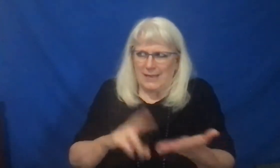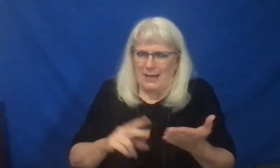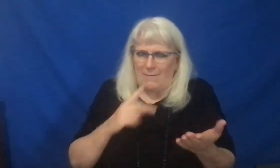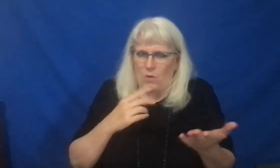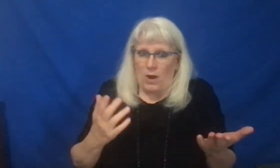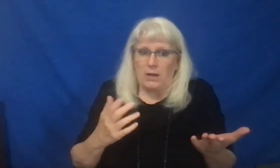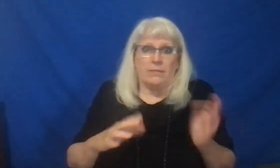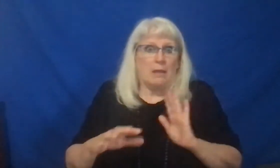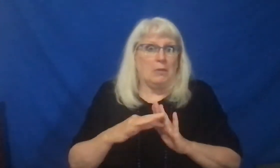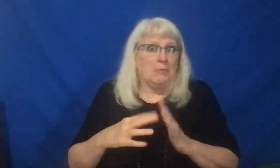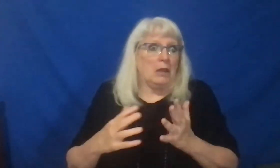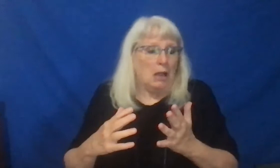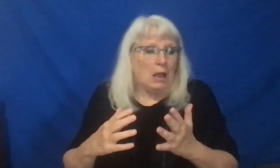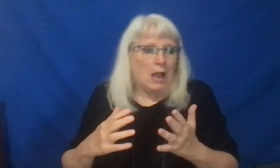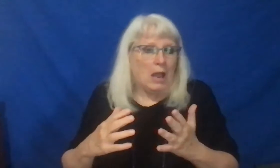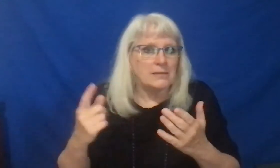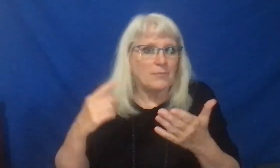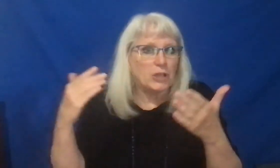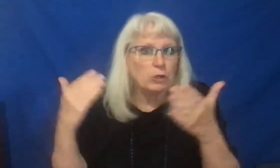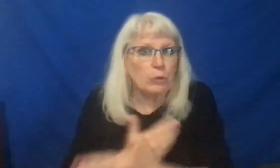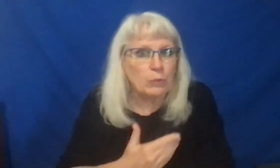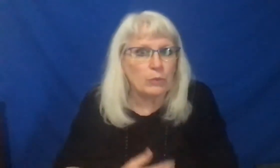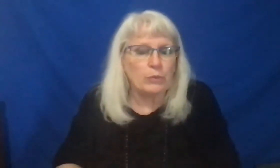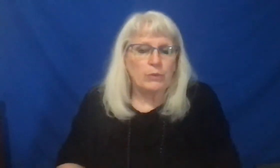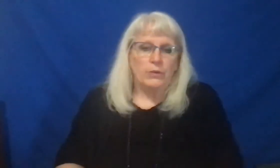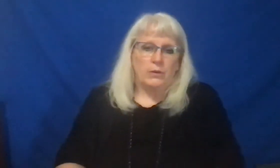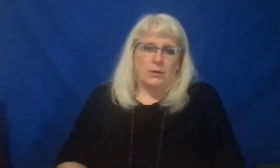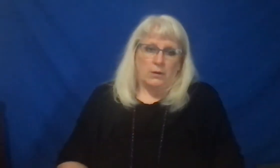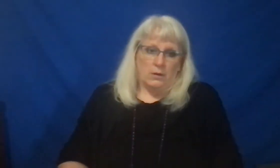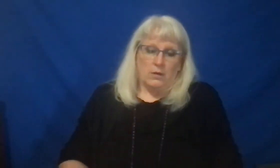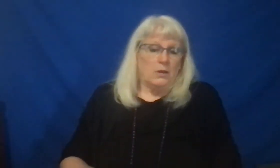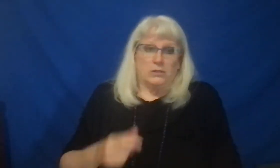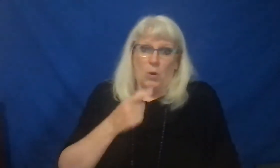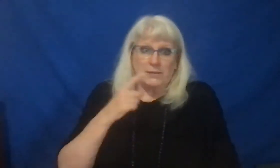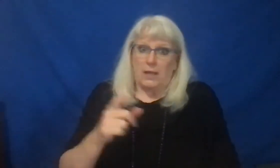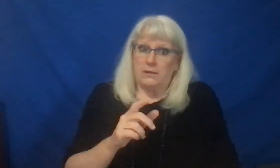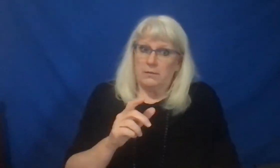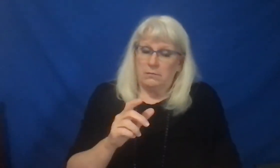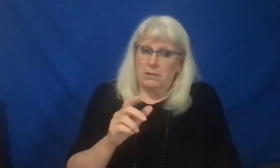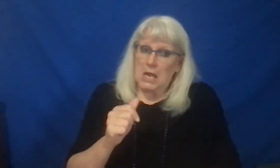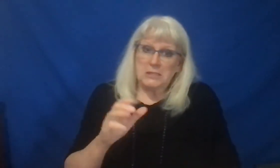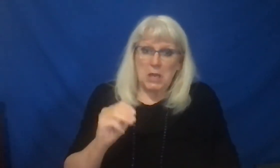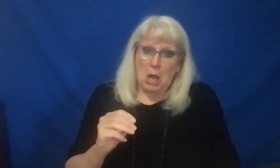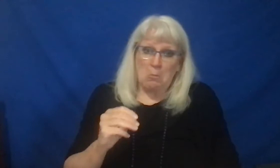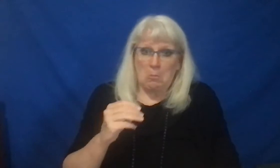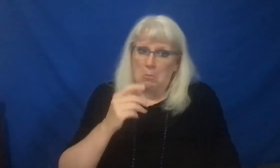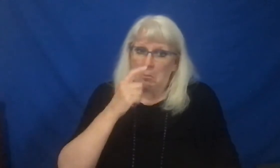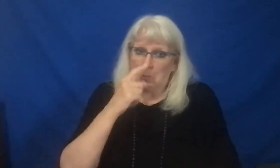Something that I signed up. I kind of said, hey, I'll do this ACM stuff for YPAW. But what I ended